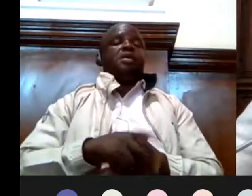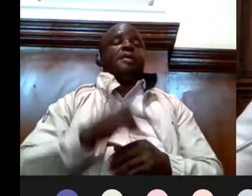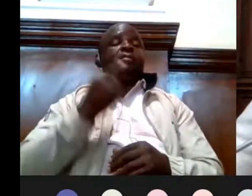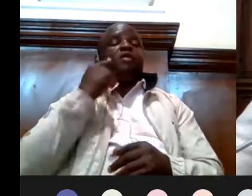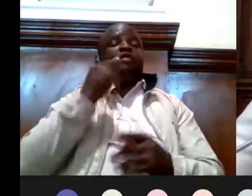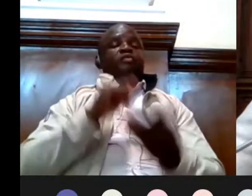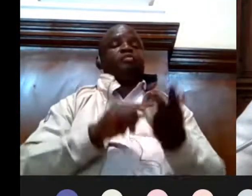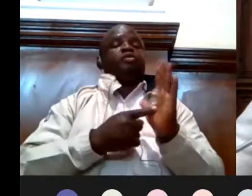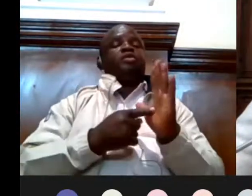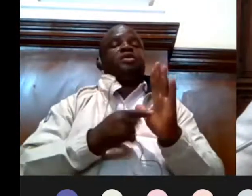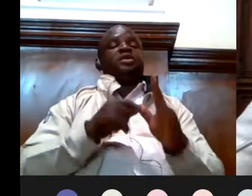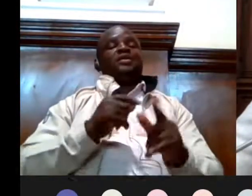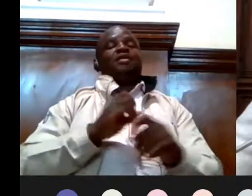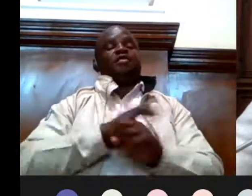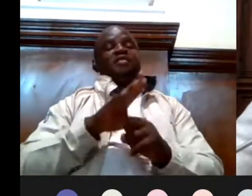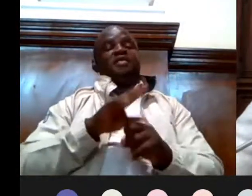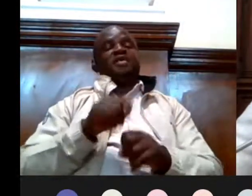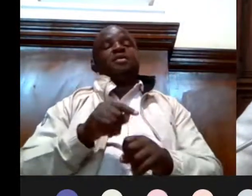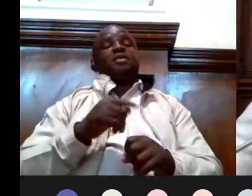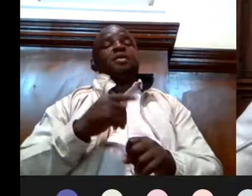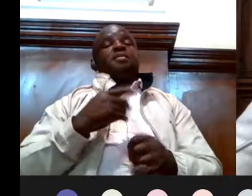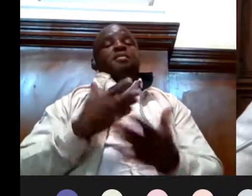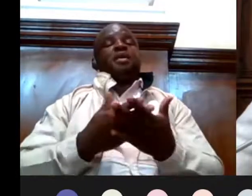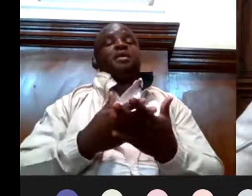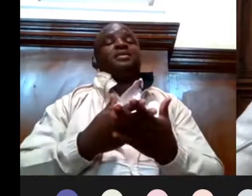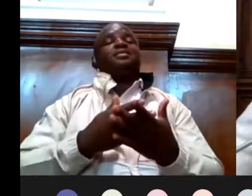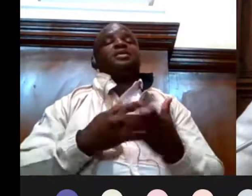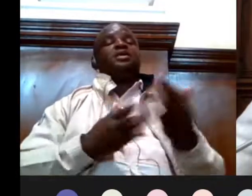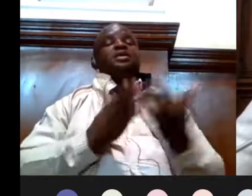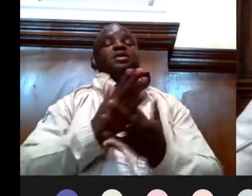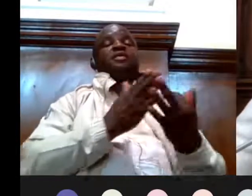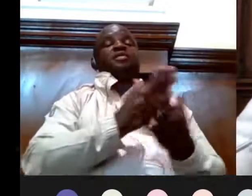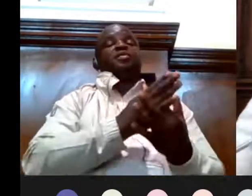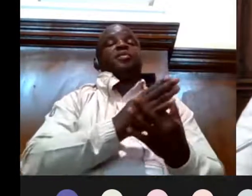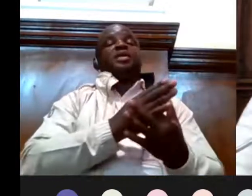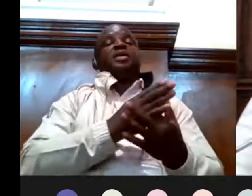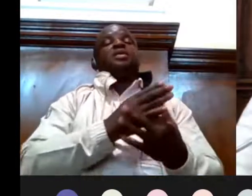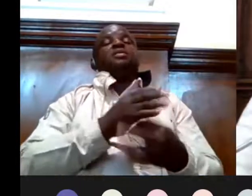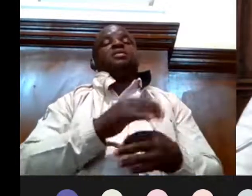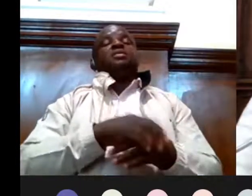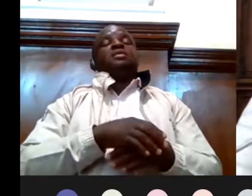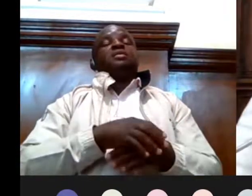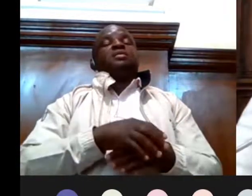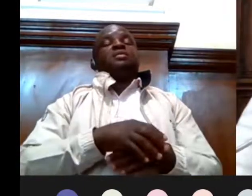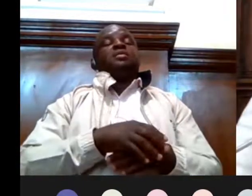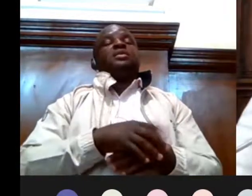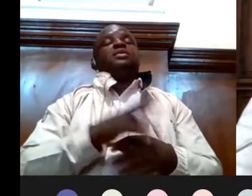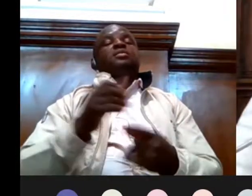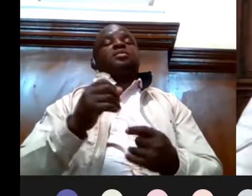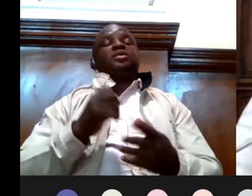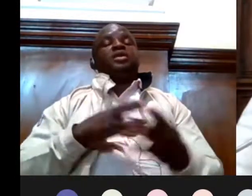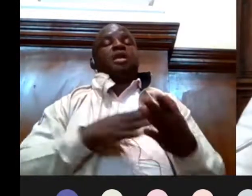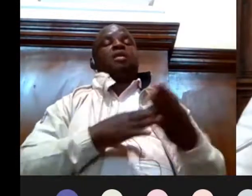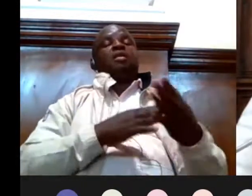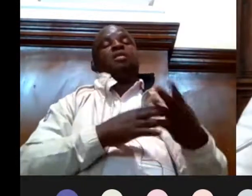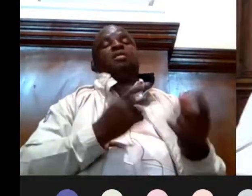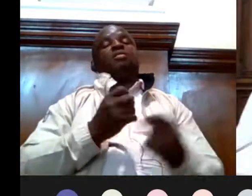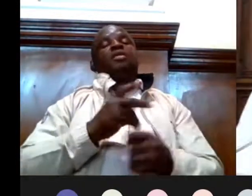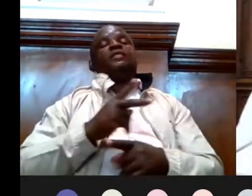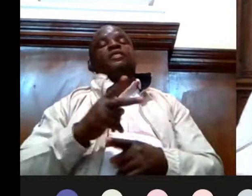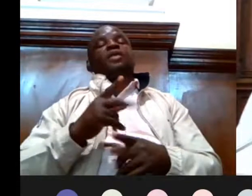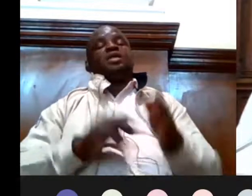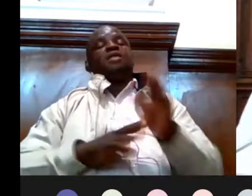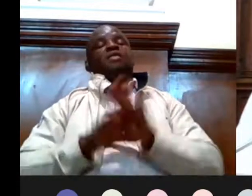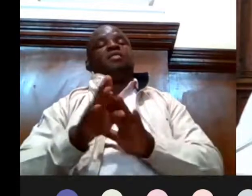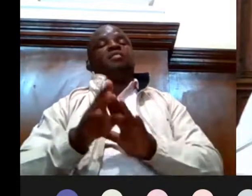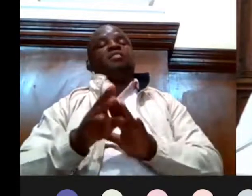the pandemic and the responses to it exacerbate existing development fault lines, that is,